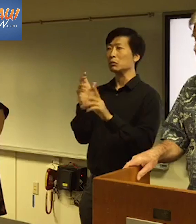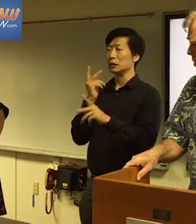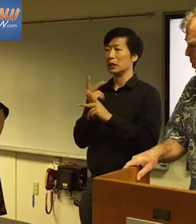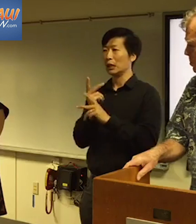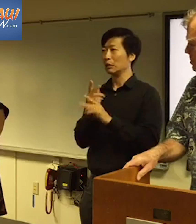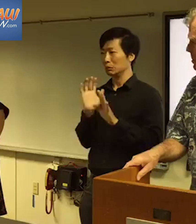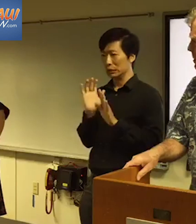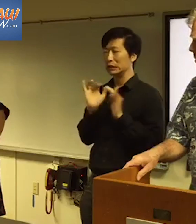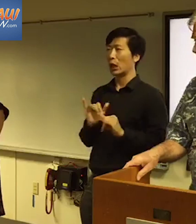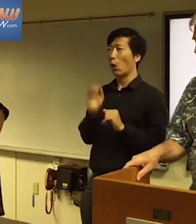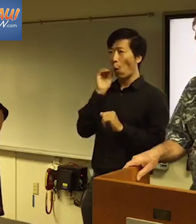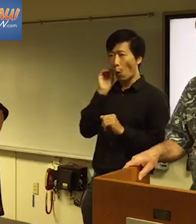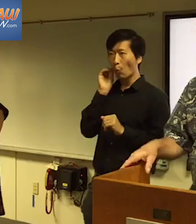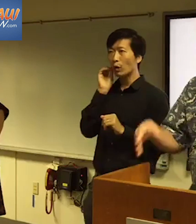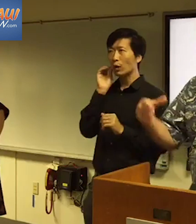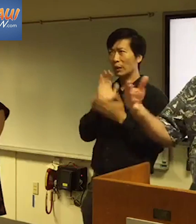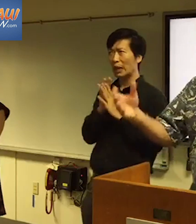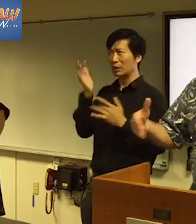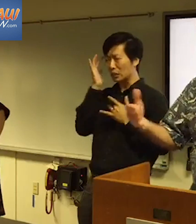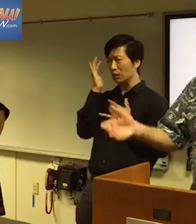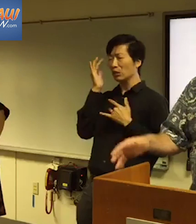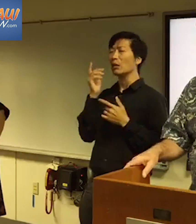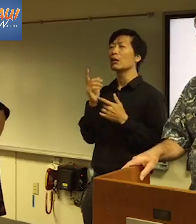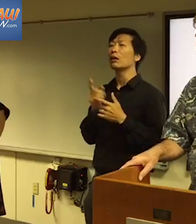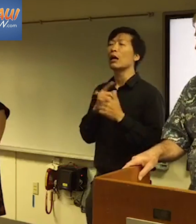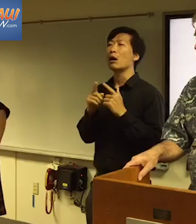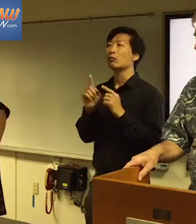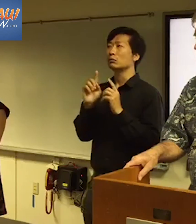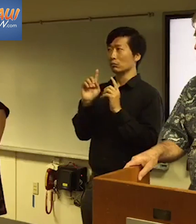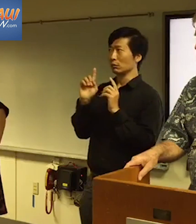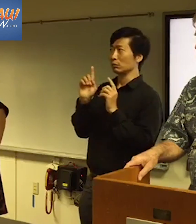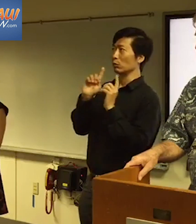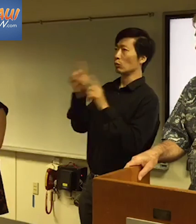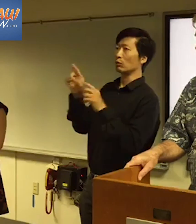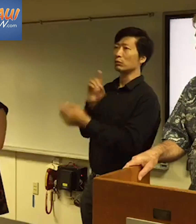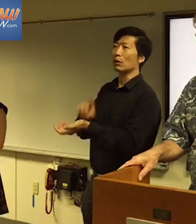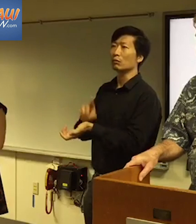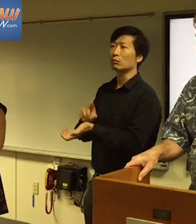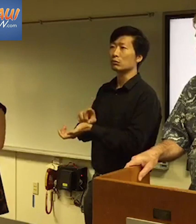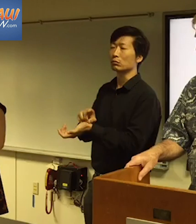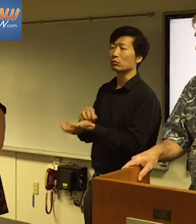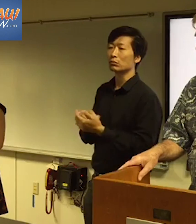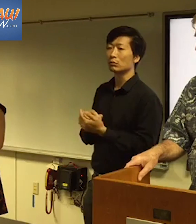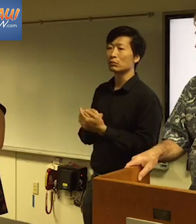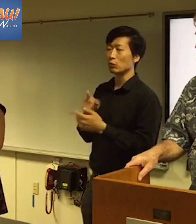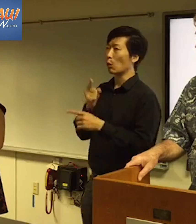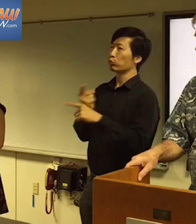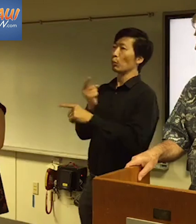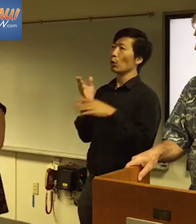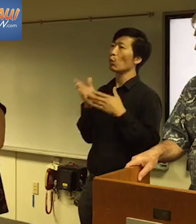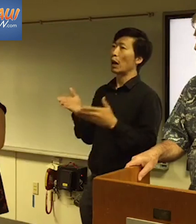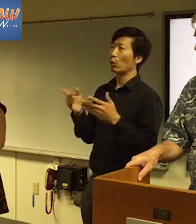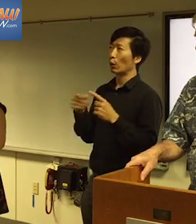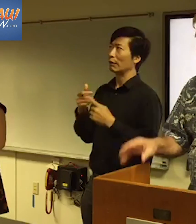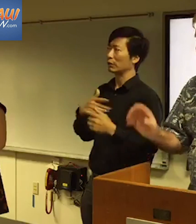has been exposed and is ill from having come into contact with someone here in Hawai'i.